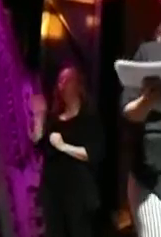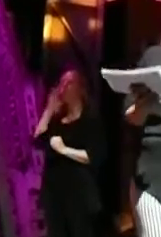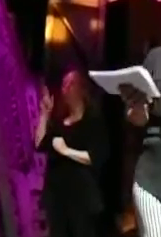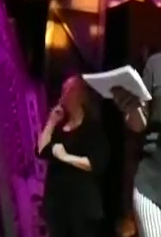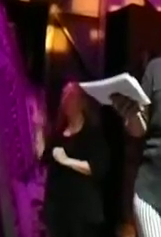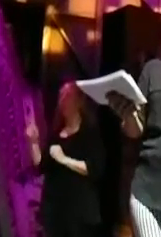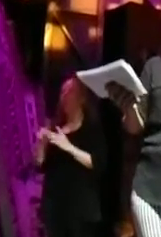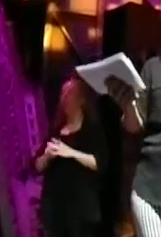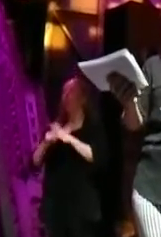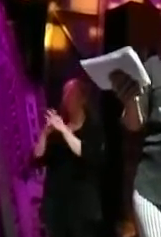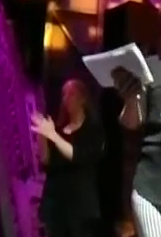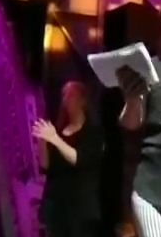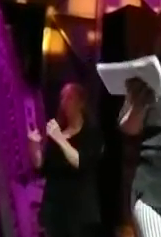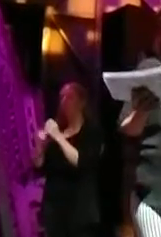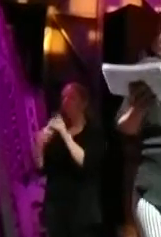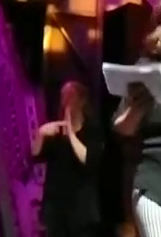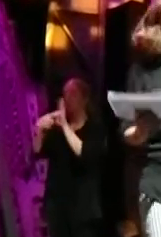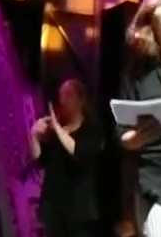by your real stories.